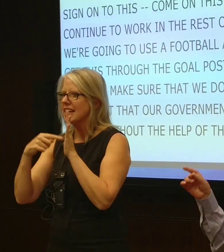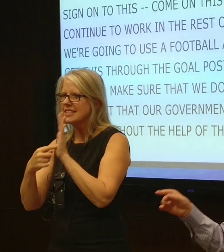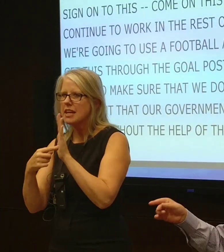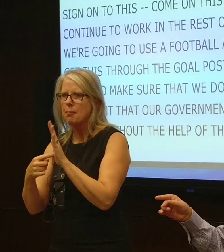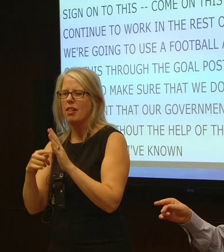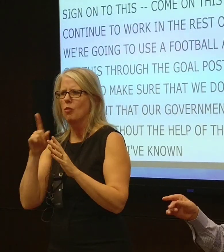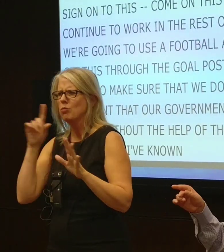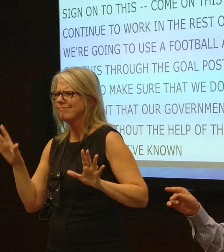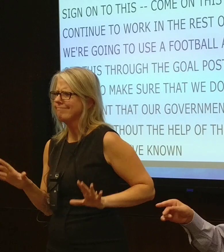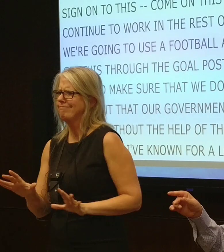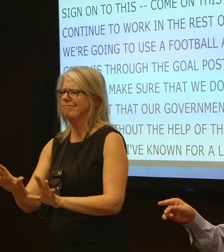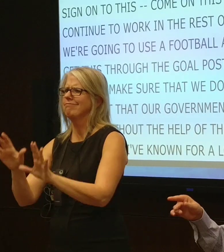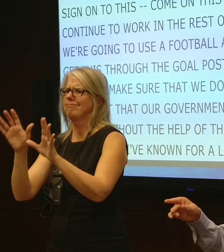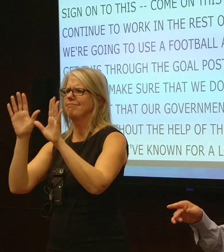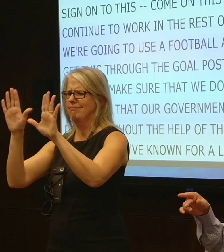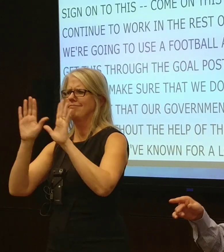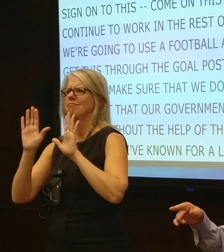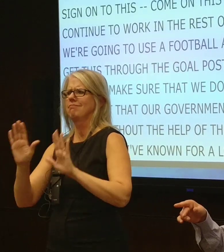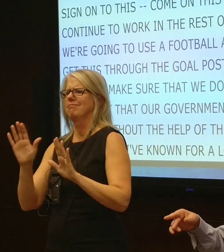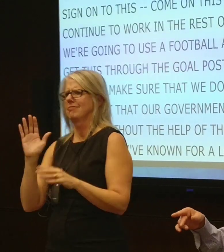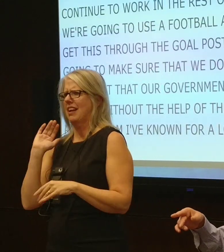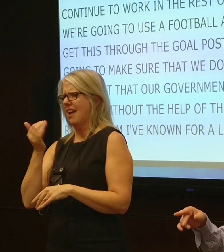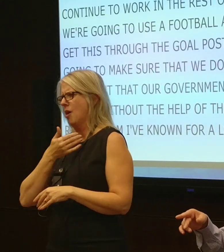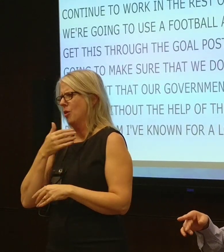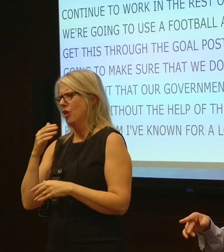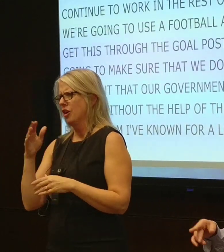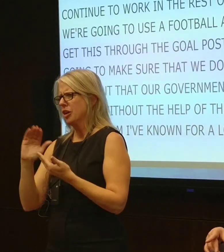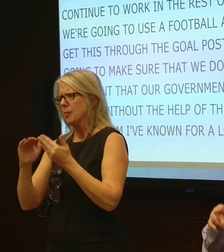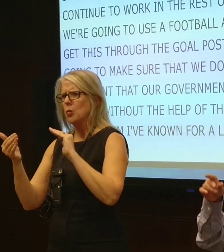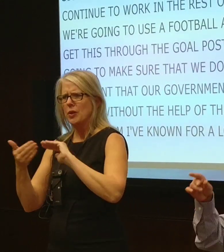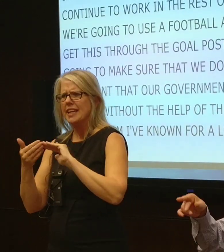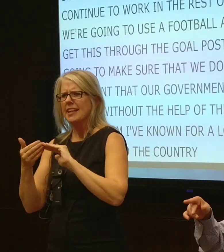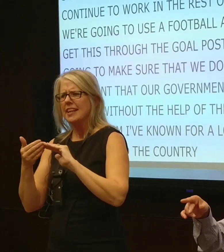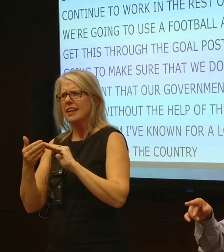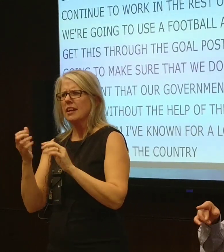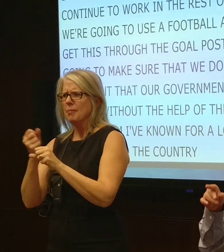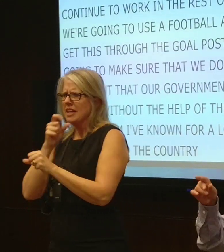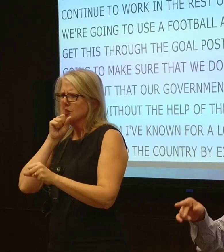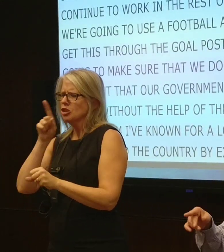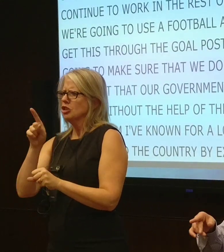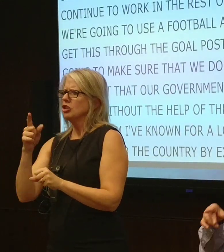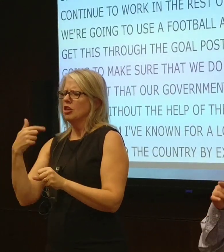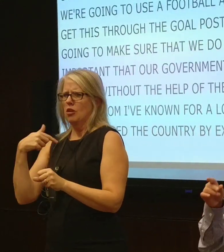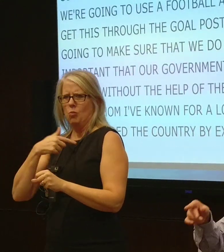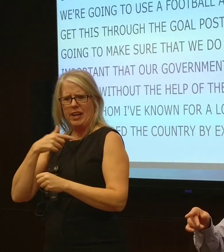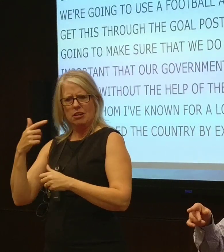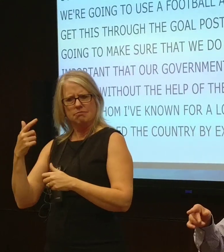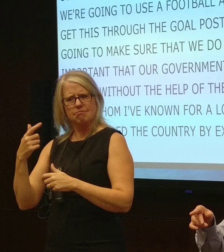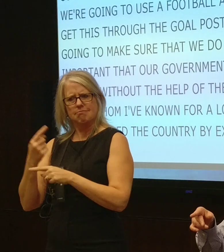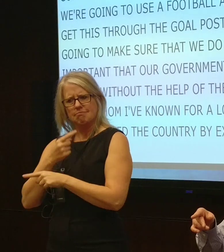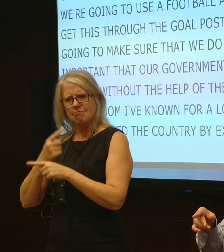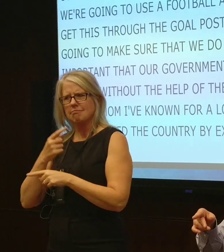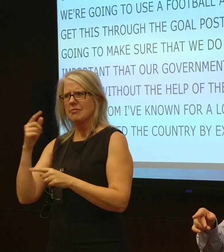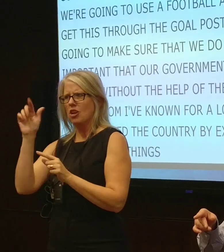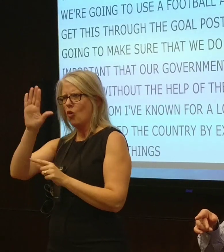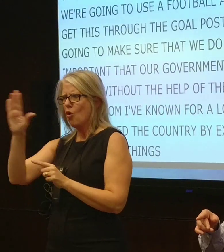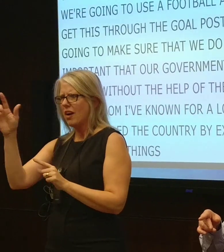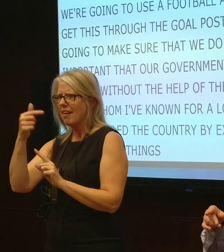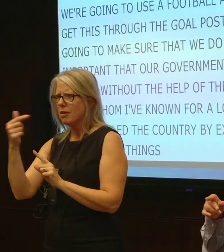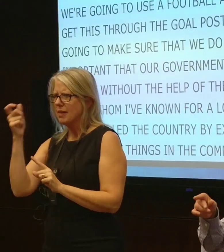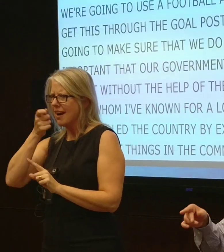have done those great things in our community to really ensure that we're in a place where your government understands